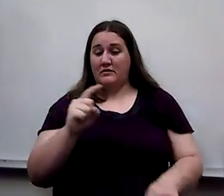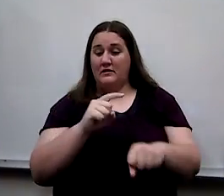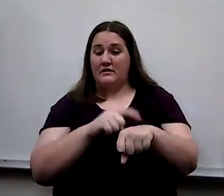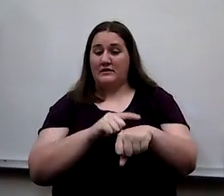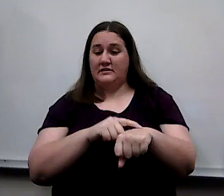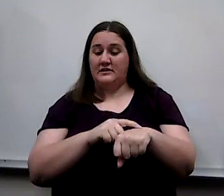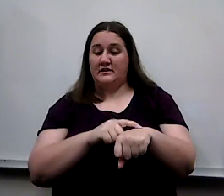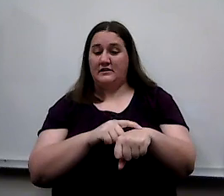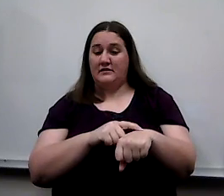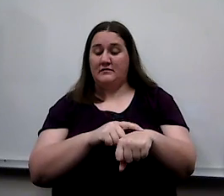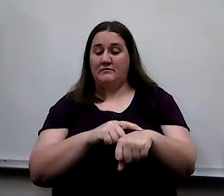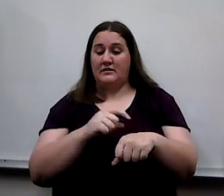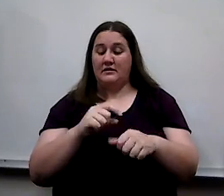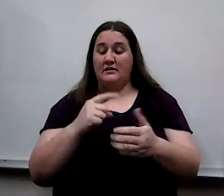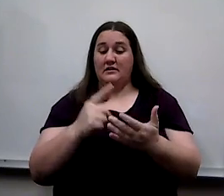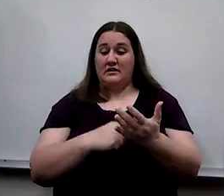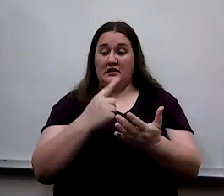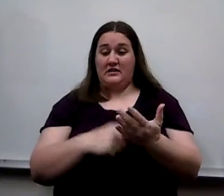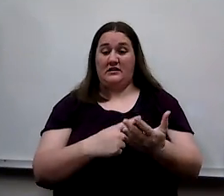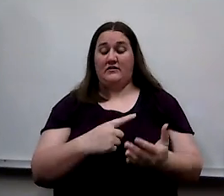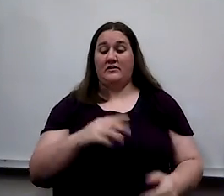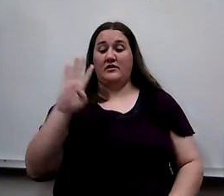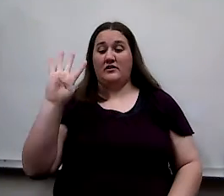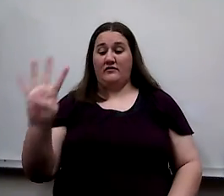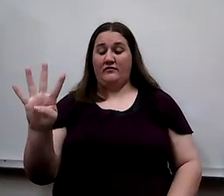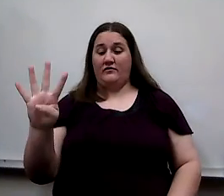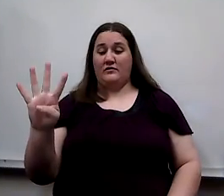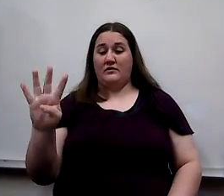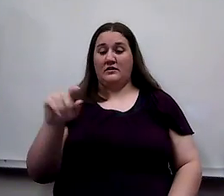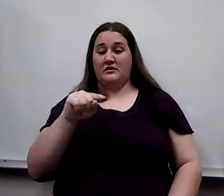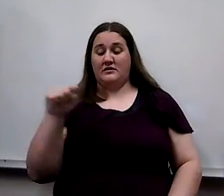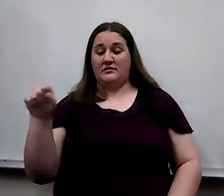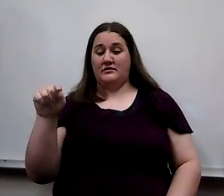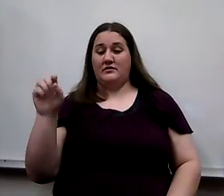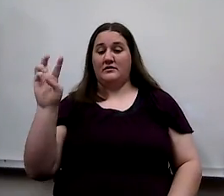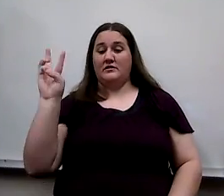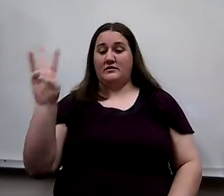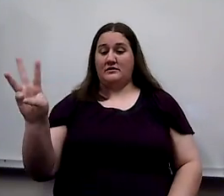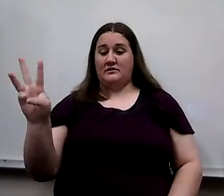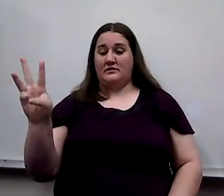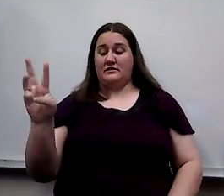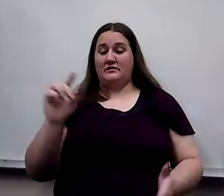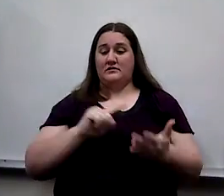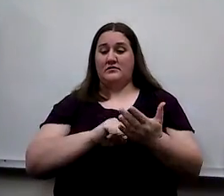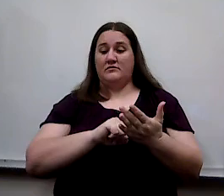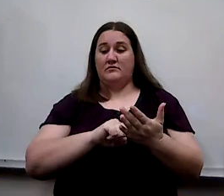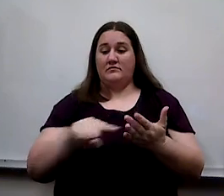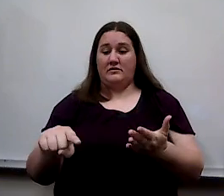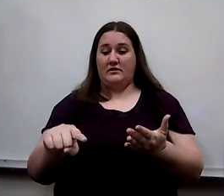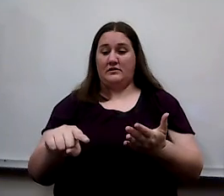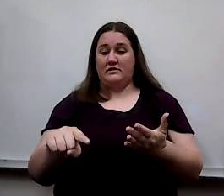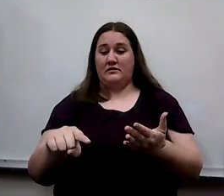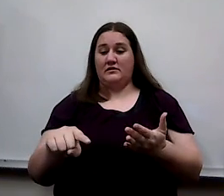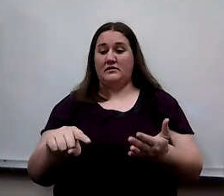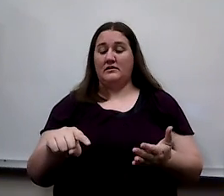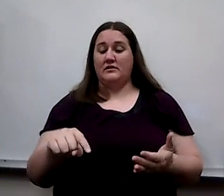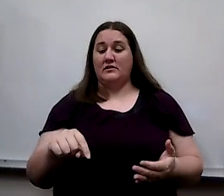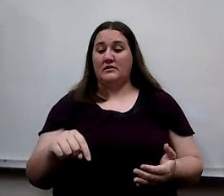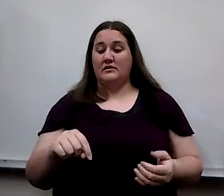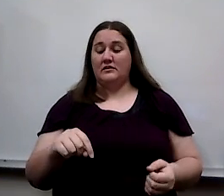It is applied by turning over the soil around the rose bush and working the granules of chemical into the soil. The